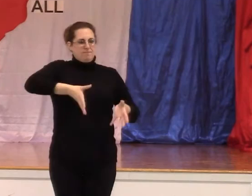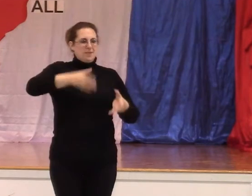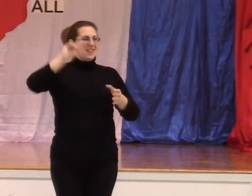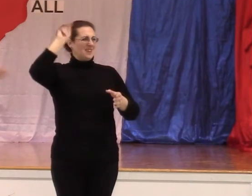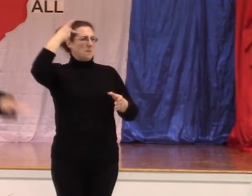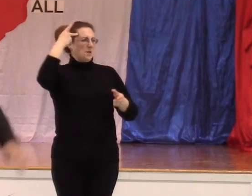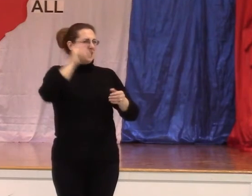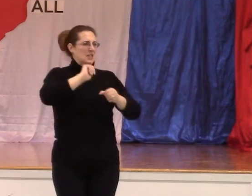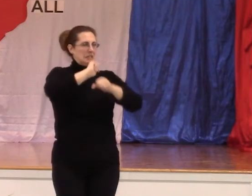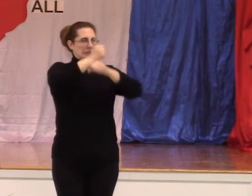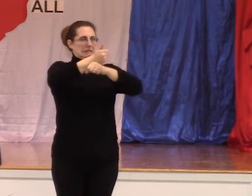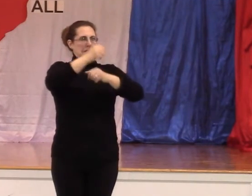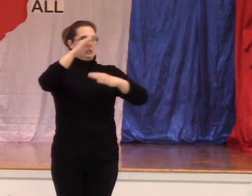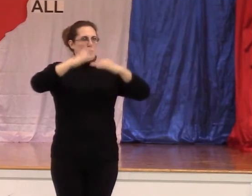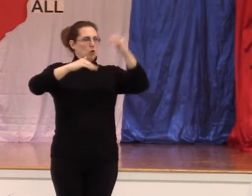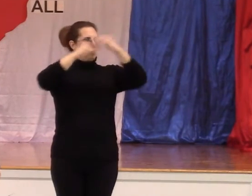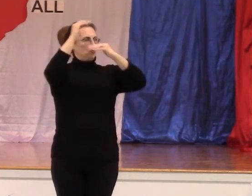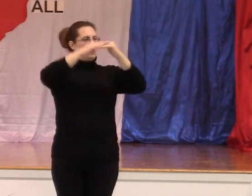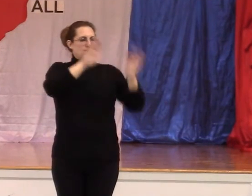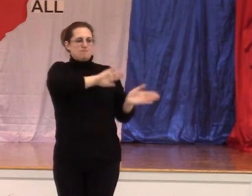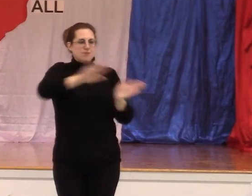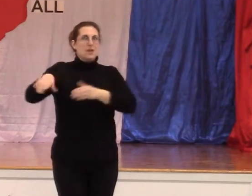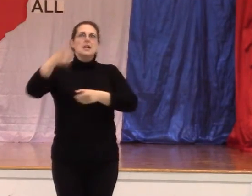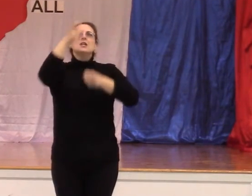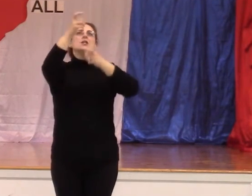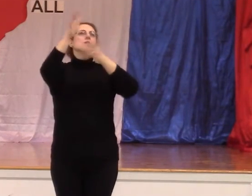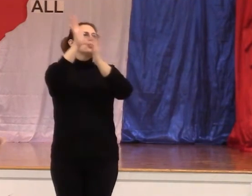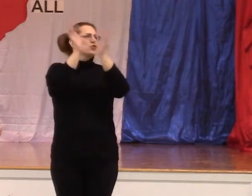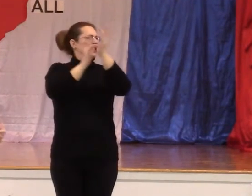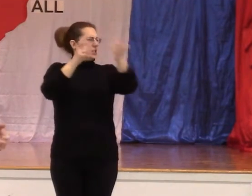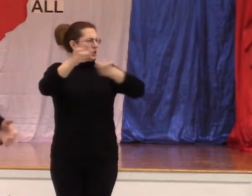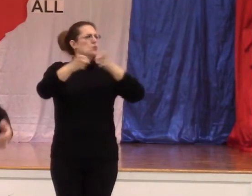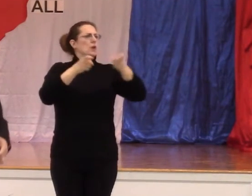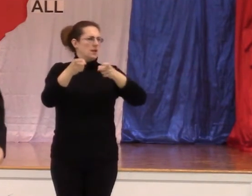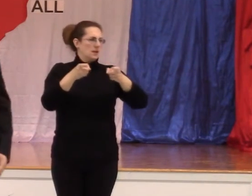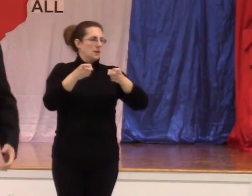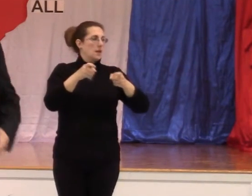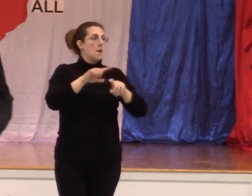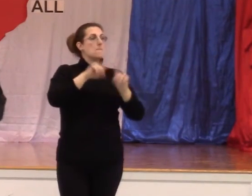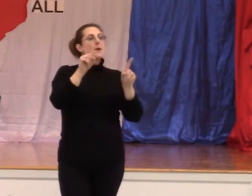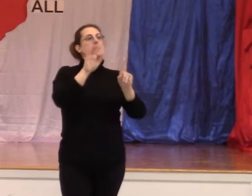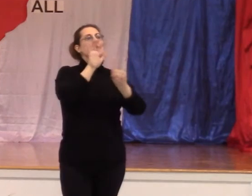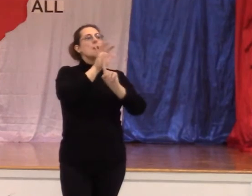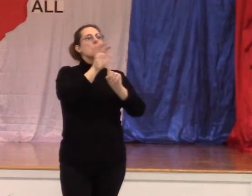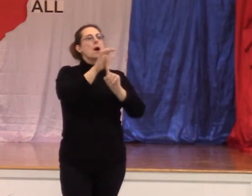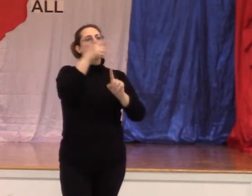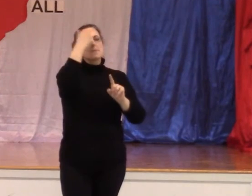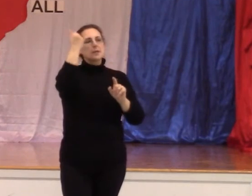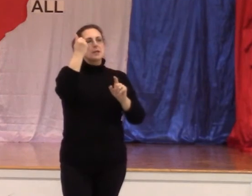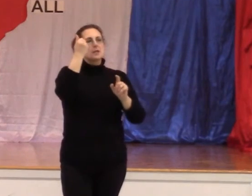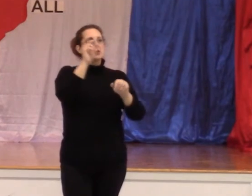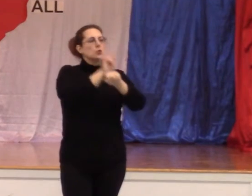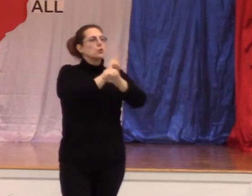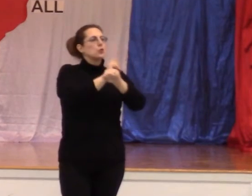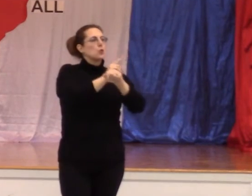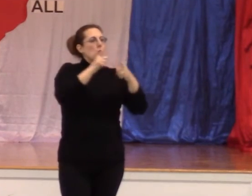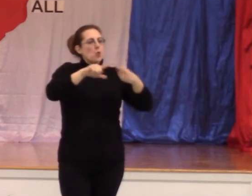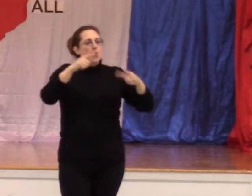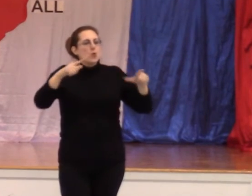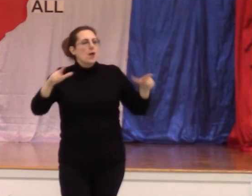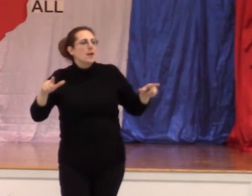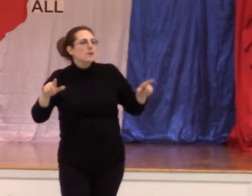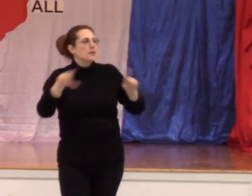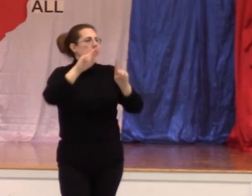order to reign, let Jesus reign, right? But then they also are popular because they use the language and the verbiage